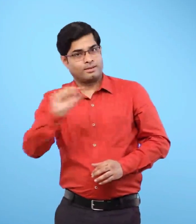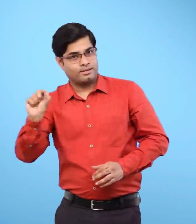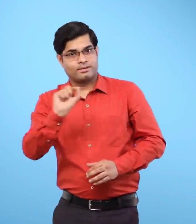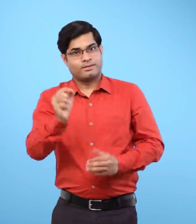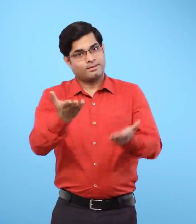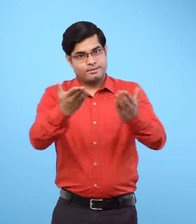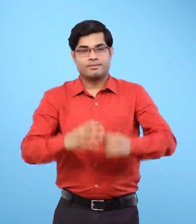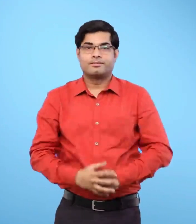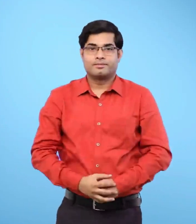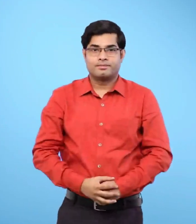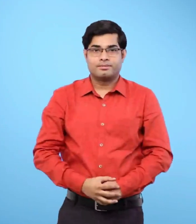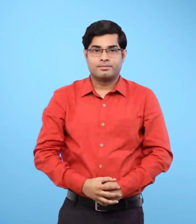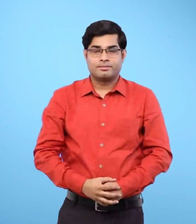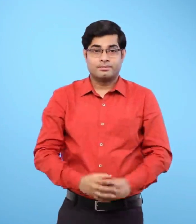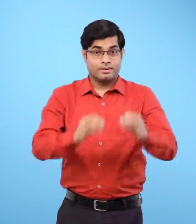Dash. B.